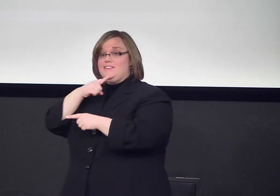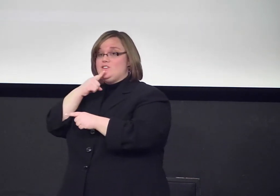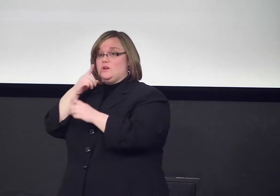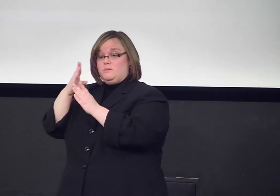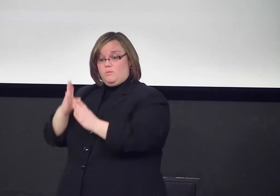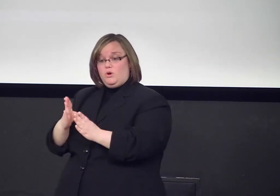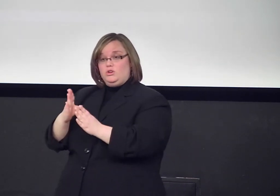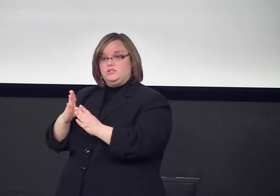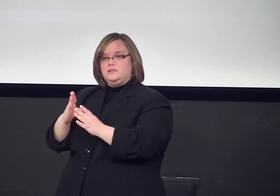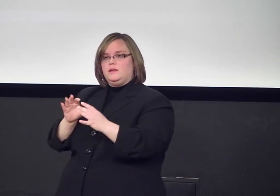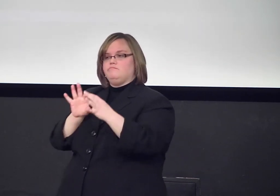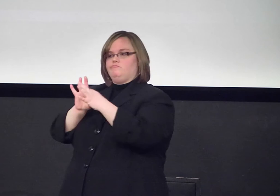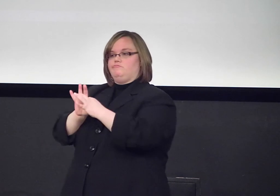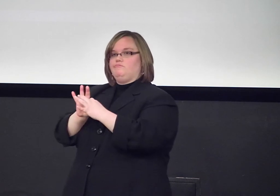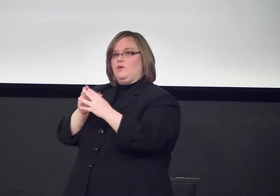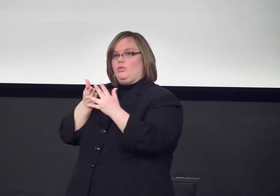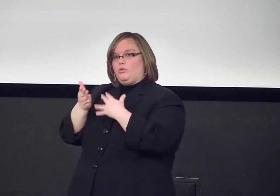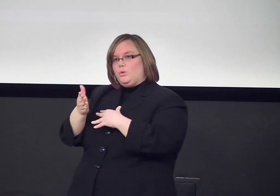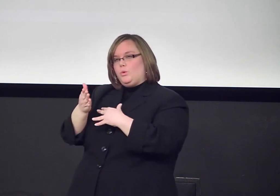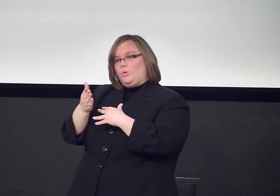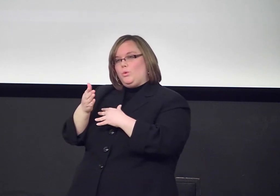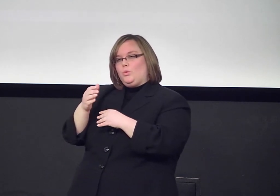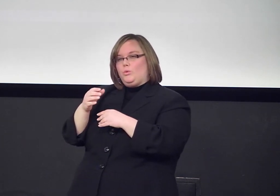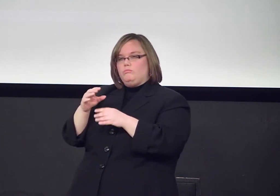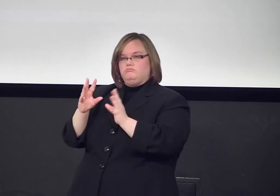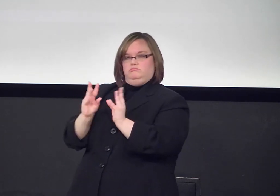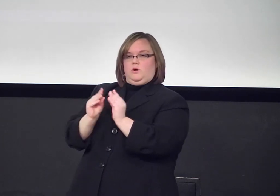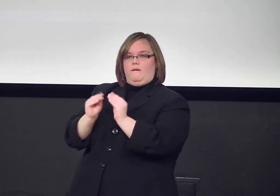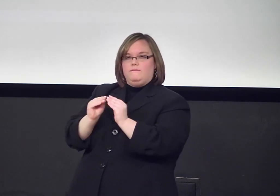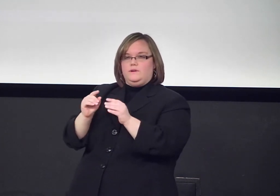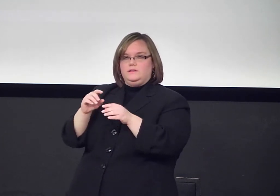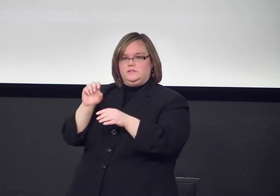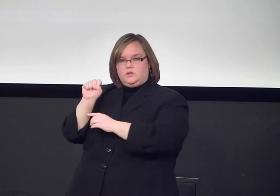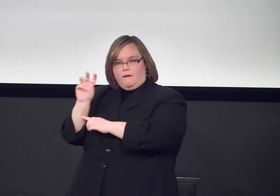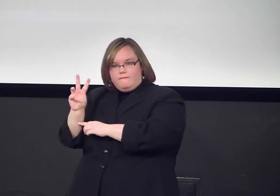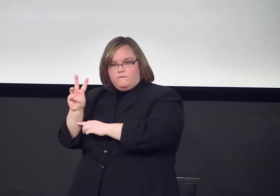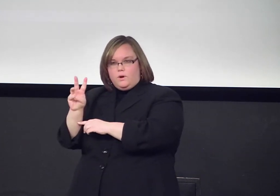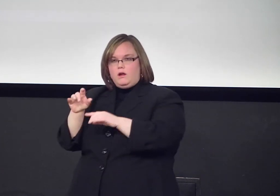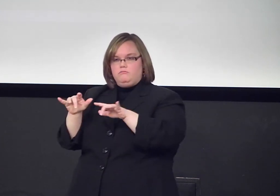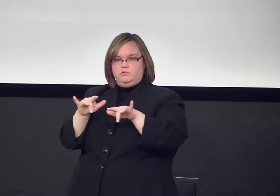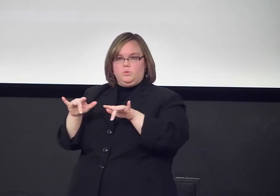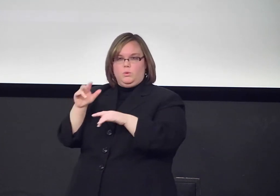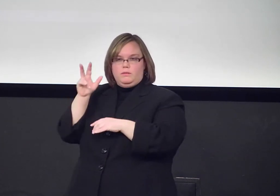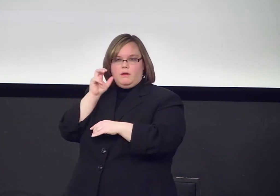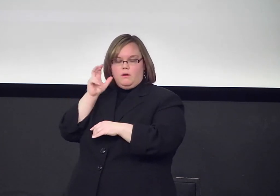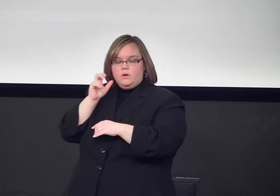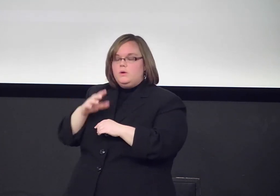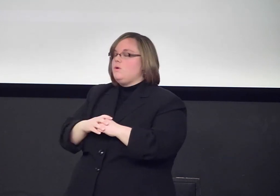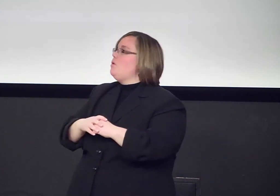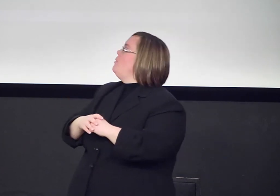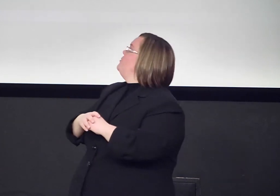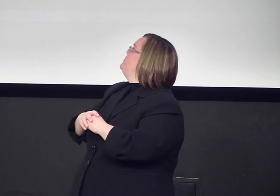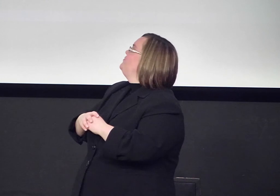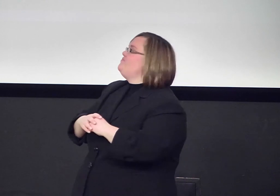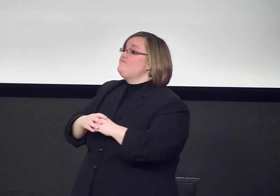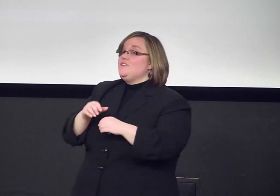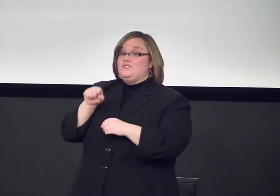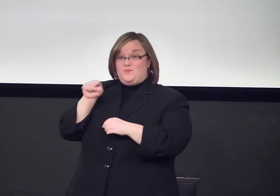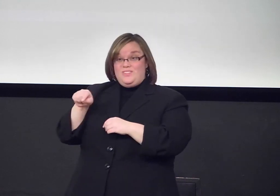audio conference software in order to record this, and we analyzed so that we could analyze how the conversations were actually